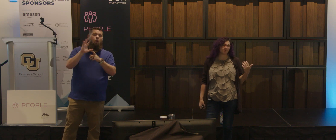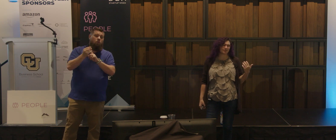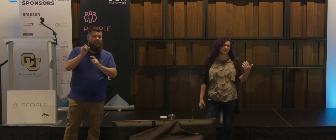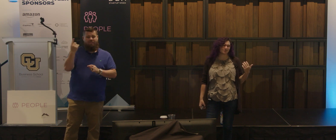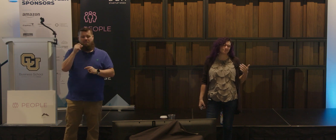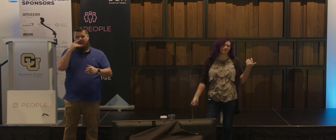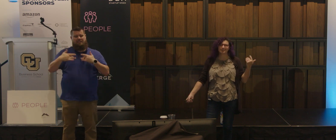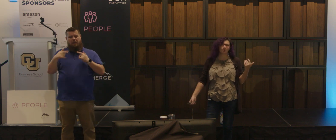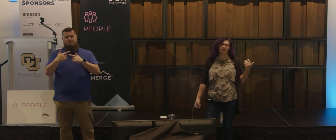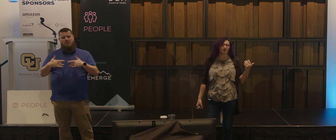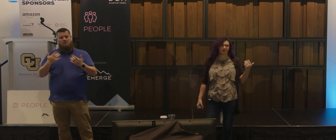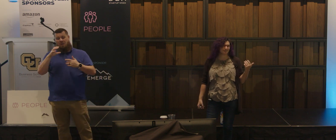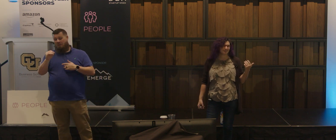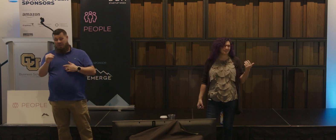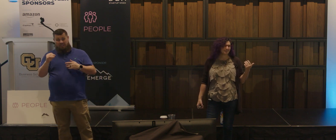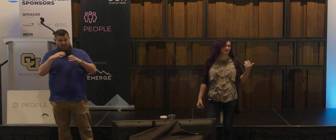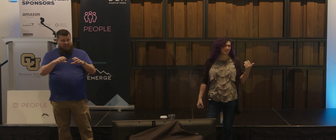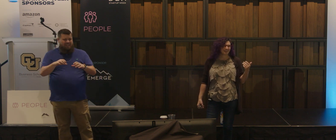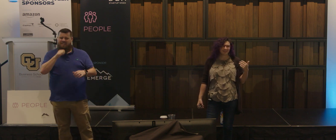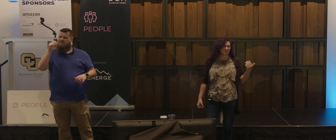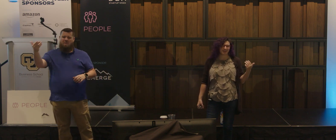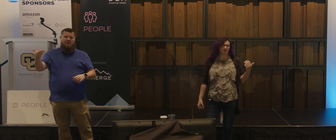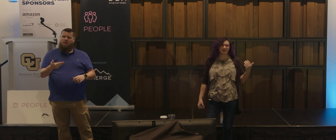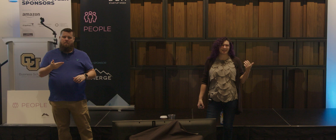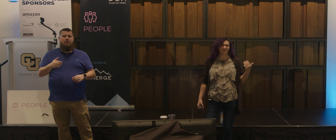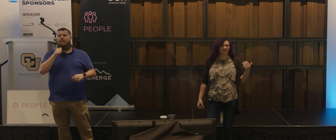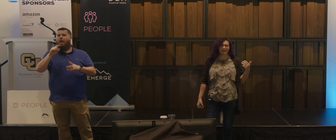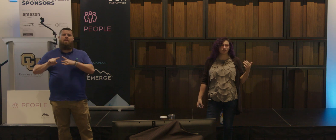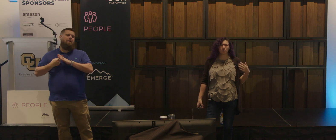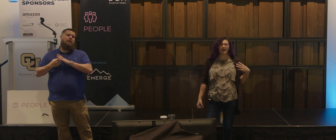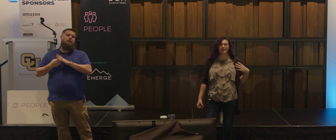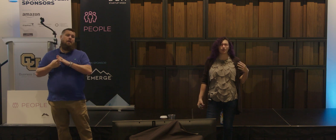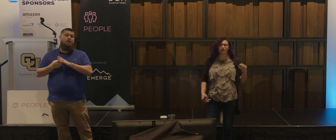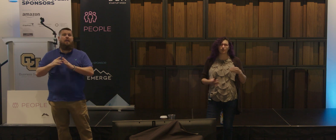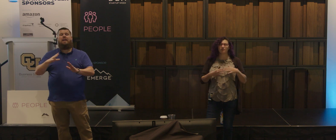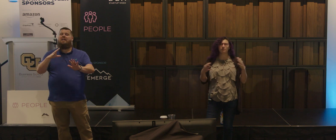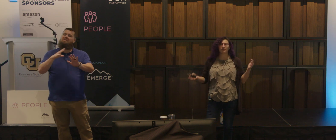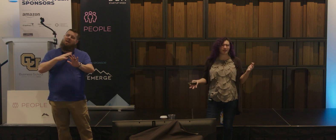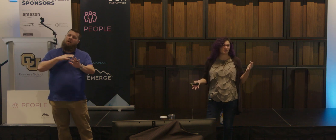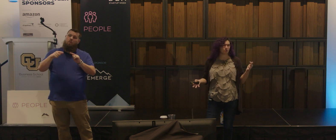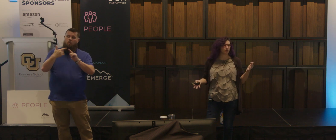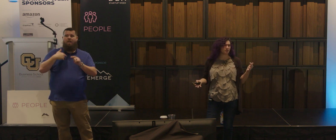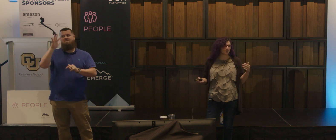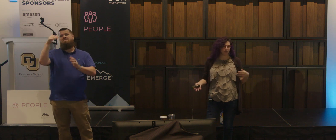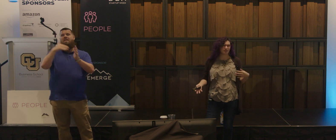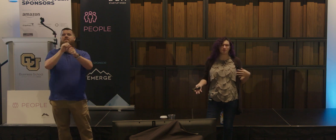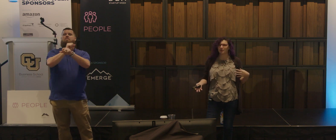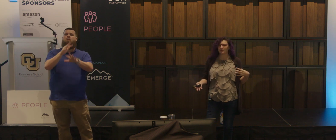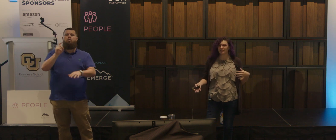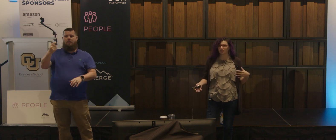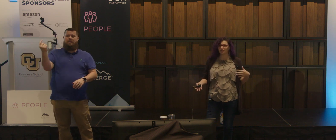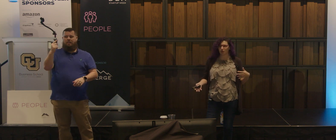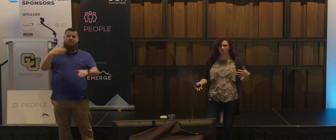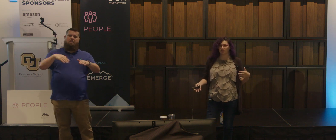what your company does, don't bring them on. At least not at the beginning. It's fine when you have 5,000 employees and you need